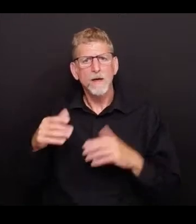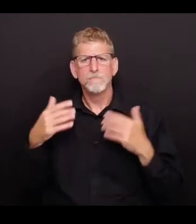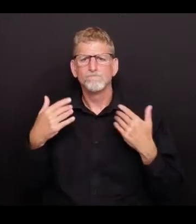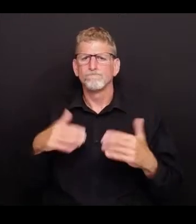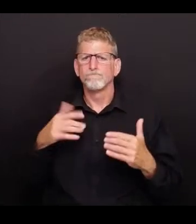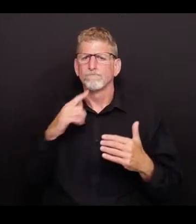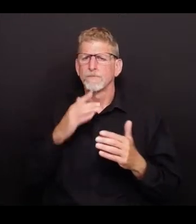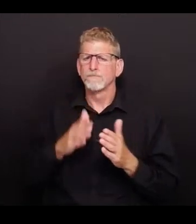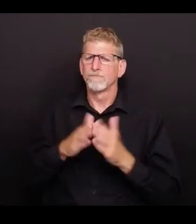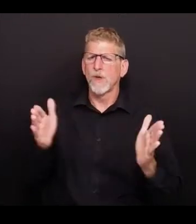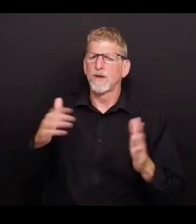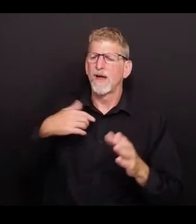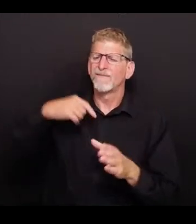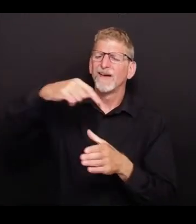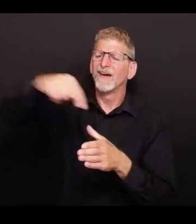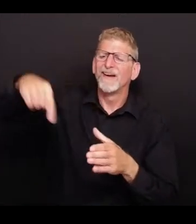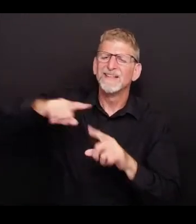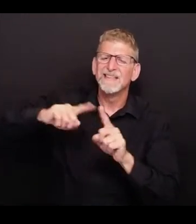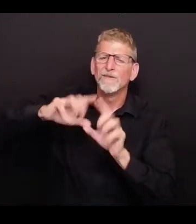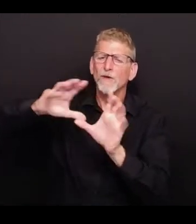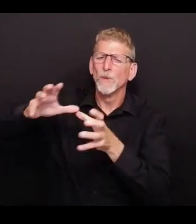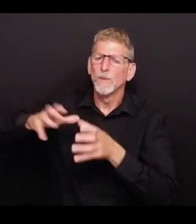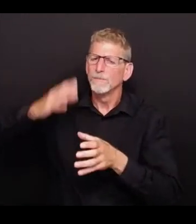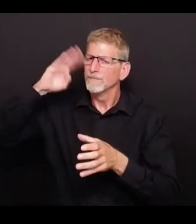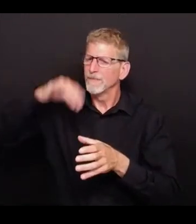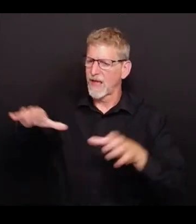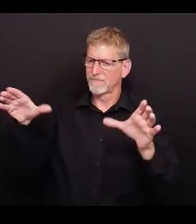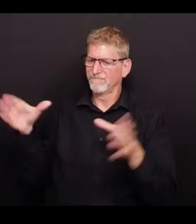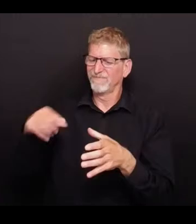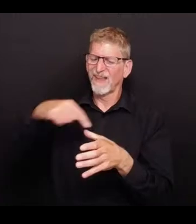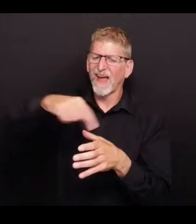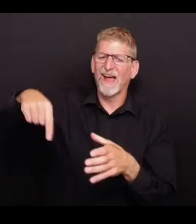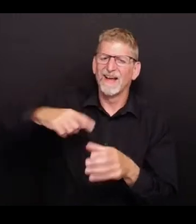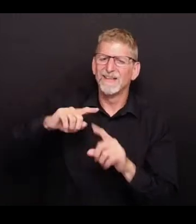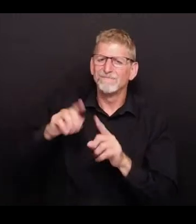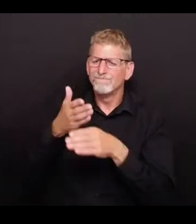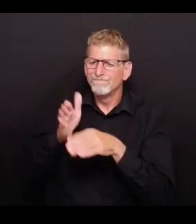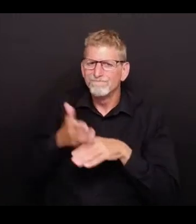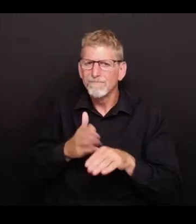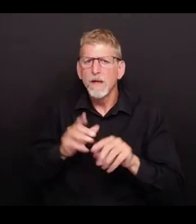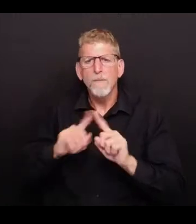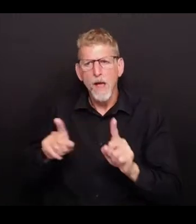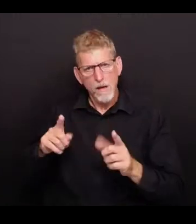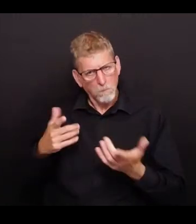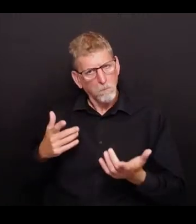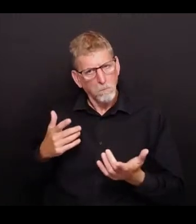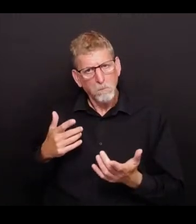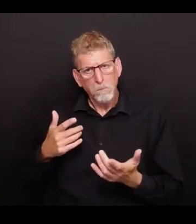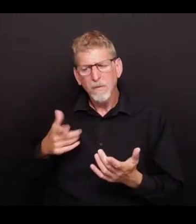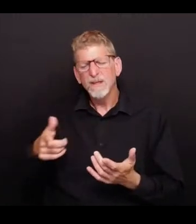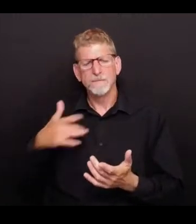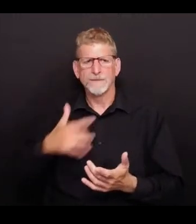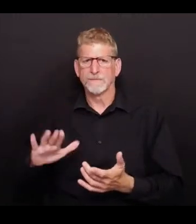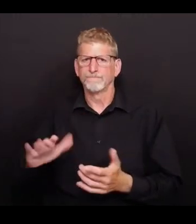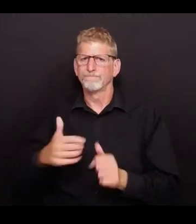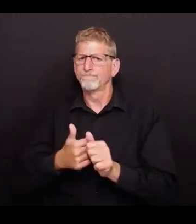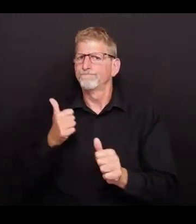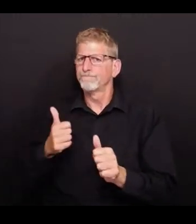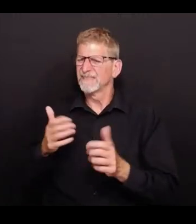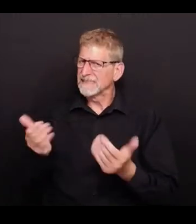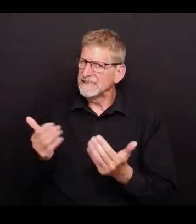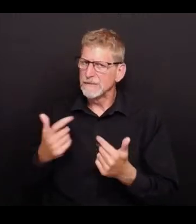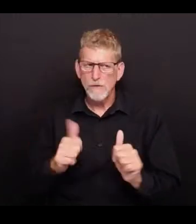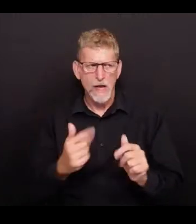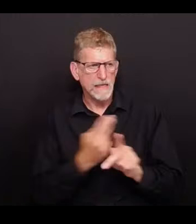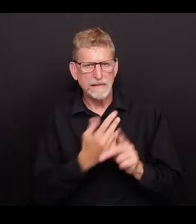categories like Asian Pacific Islander often mask communities and the disparities they are facing in response to COVID-19. We are continuing to work to find ways